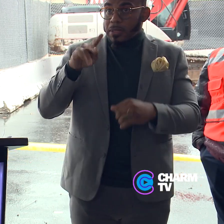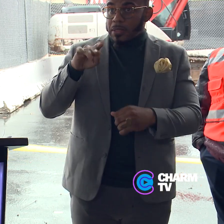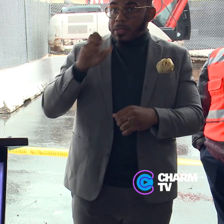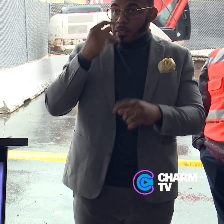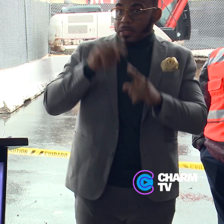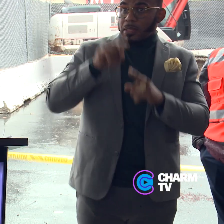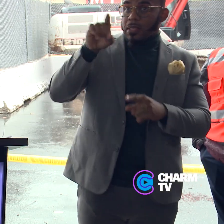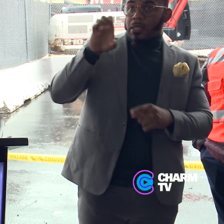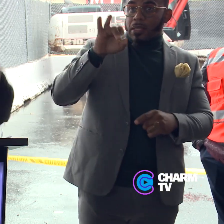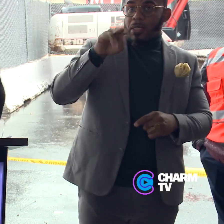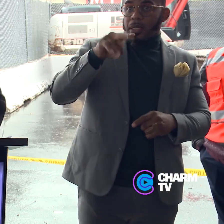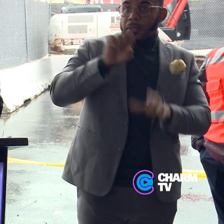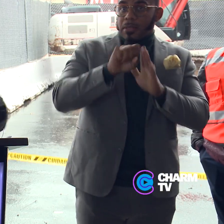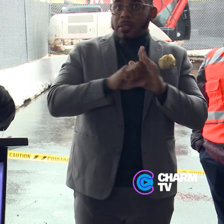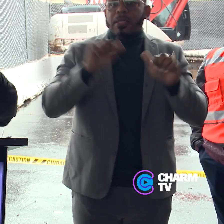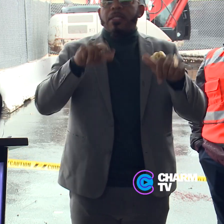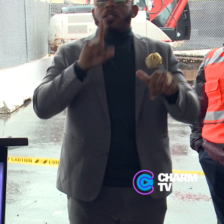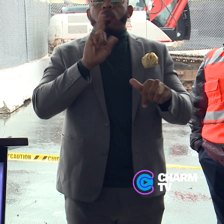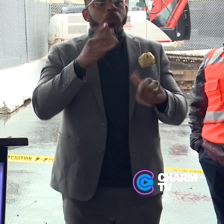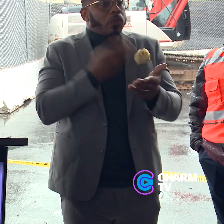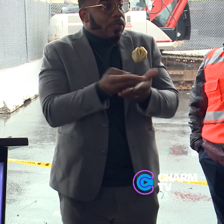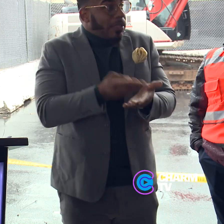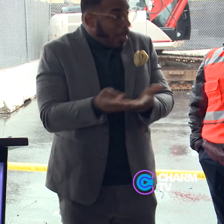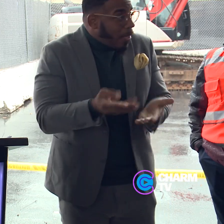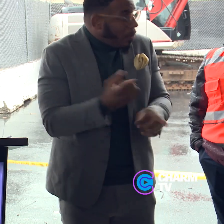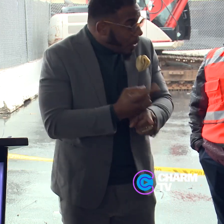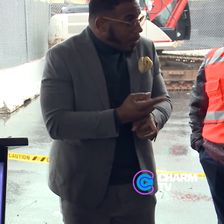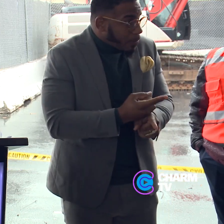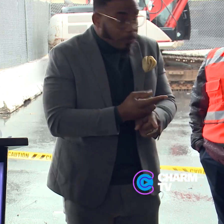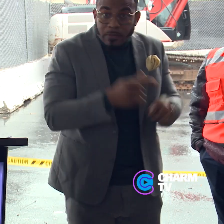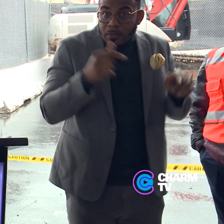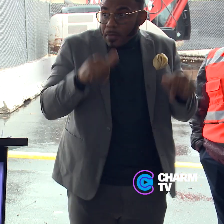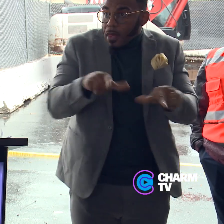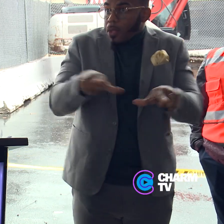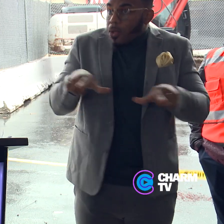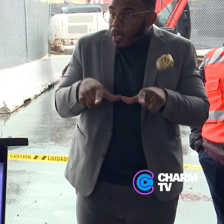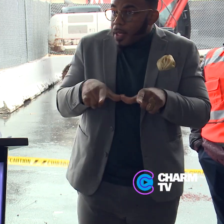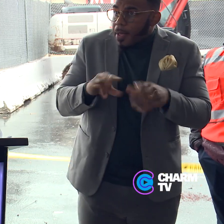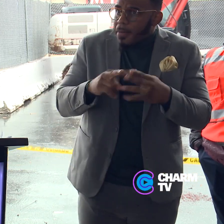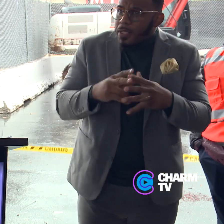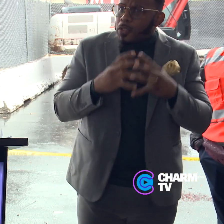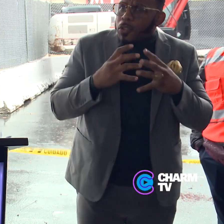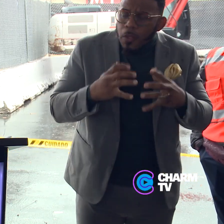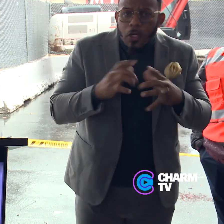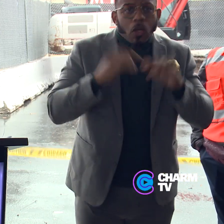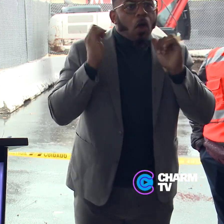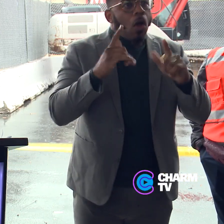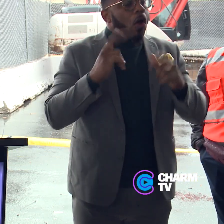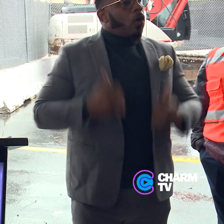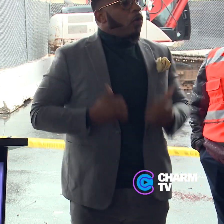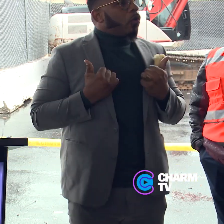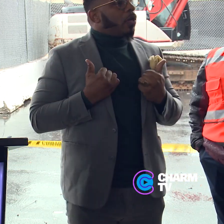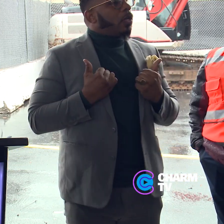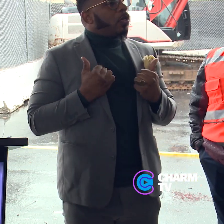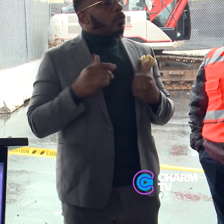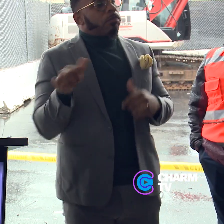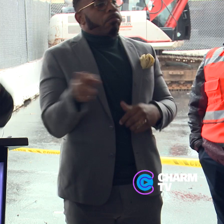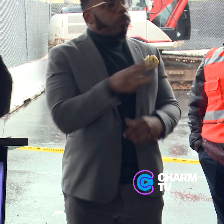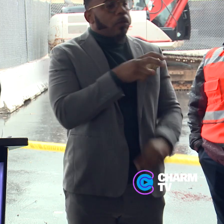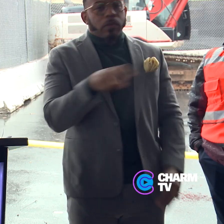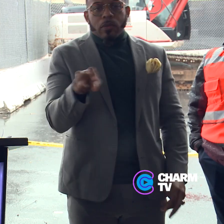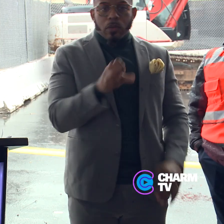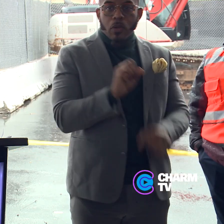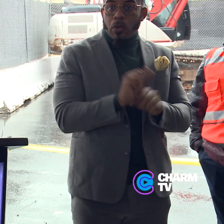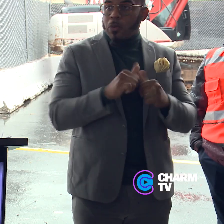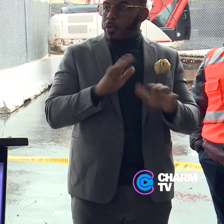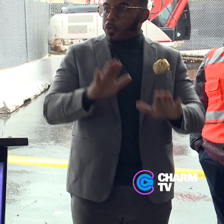over at Coppin State, this is where you shop, right? This location means so much to all our residents going to and from work